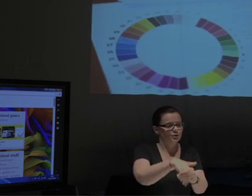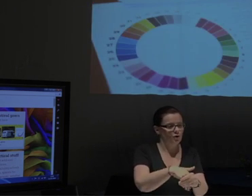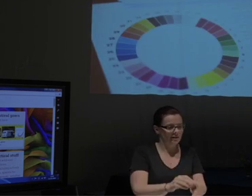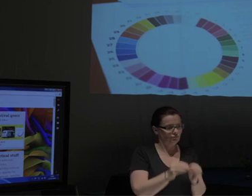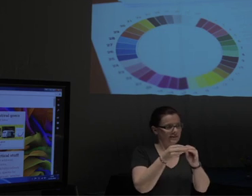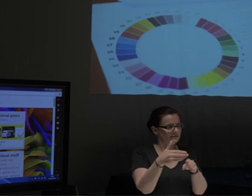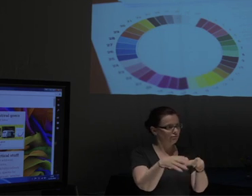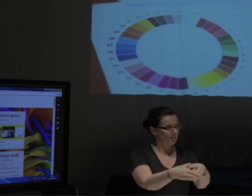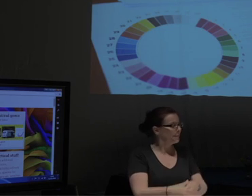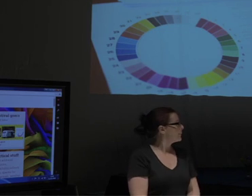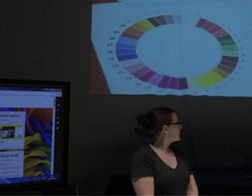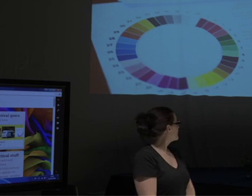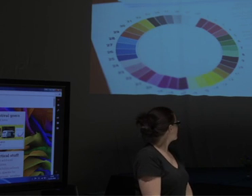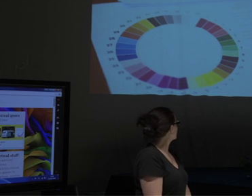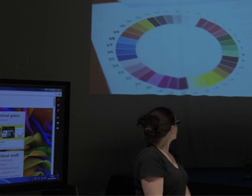creative groups.